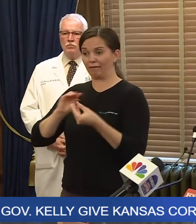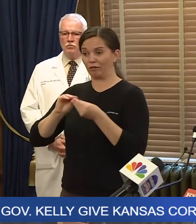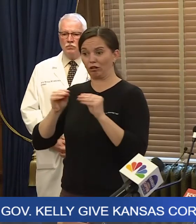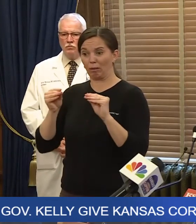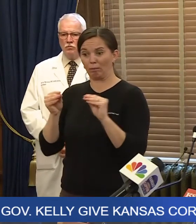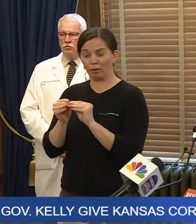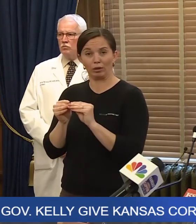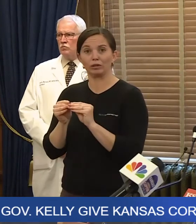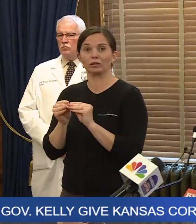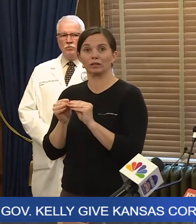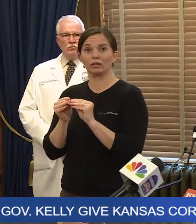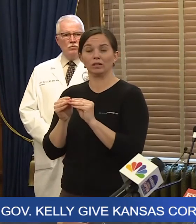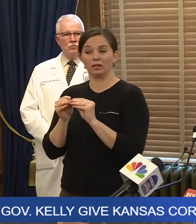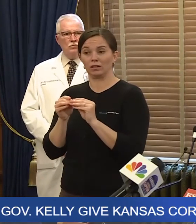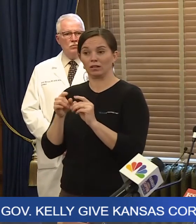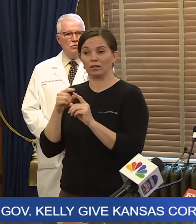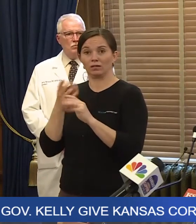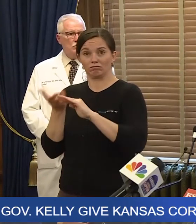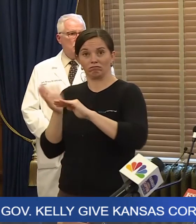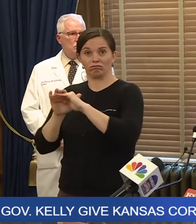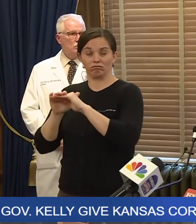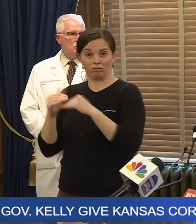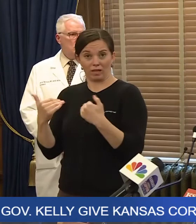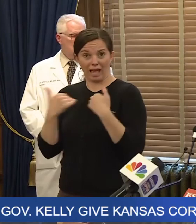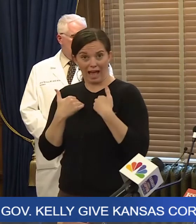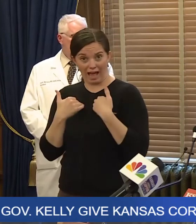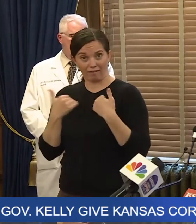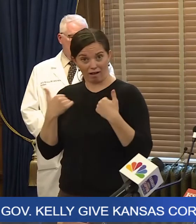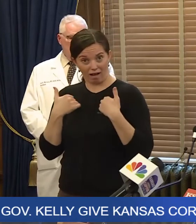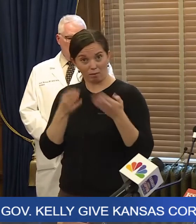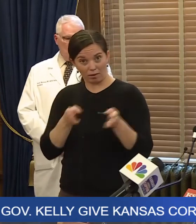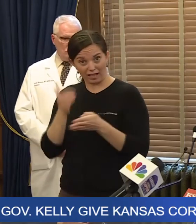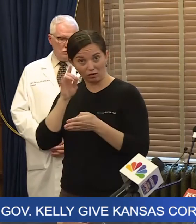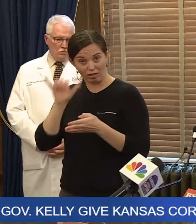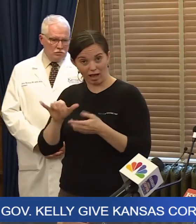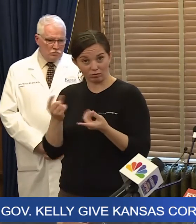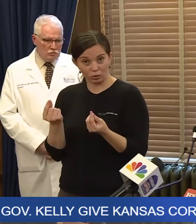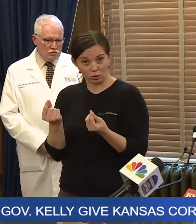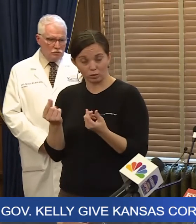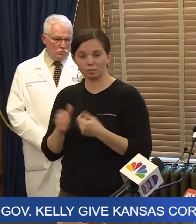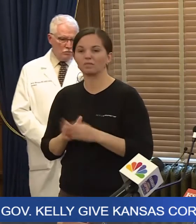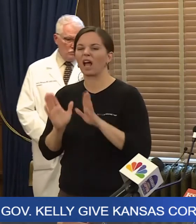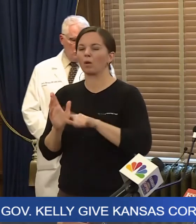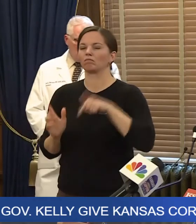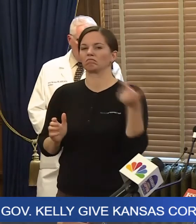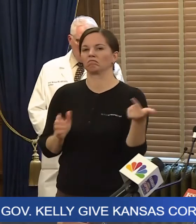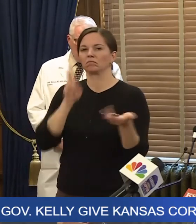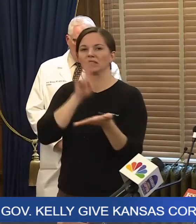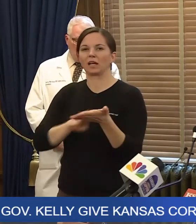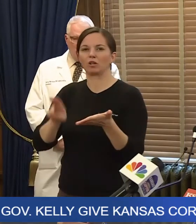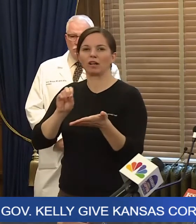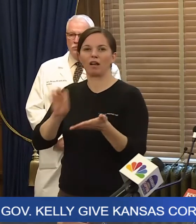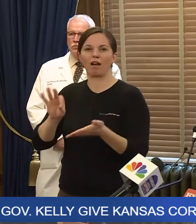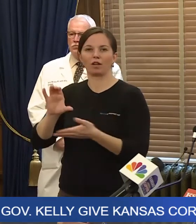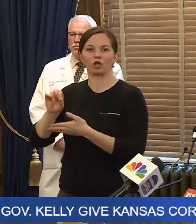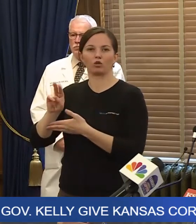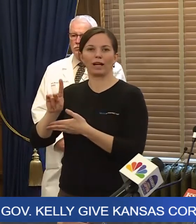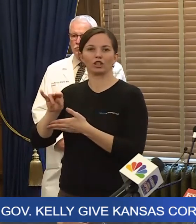for COVID-19? I think I'm going to pass that on over to the Secretary of Corrections.